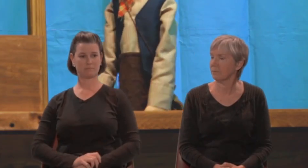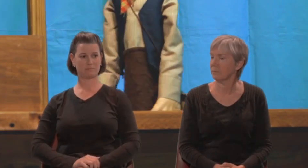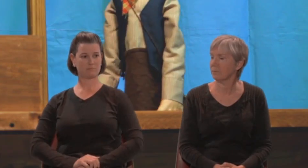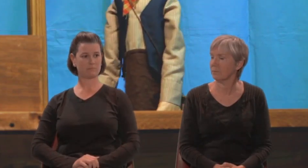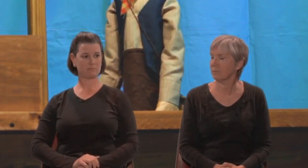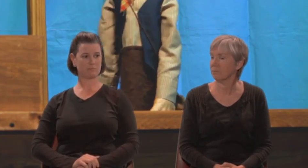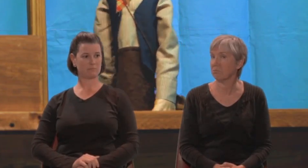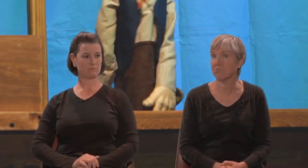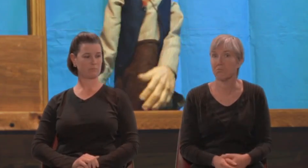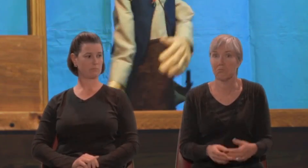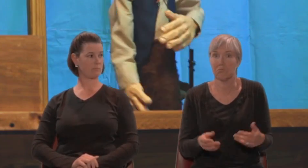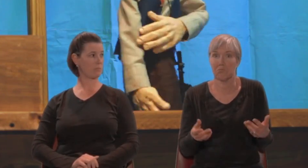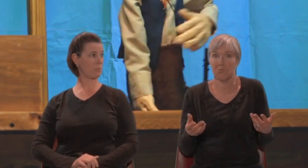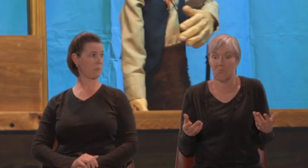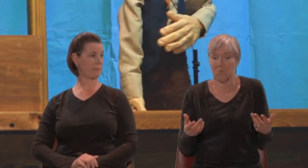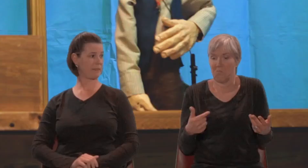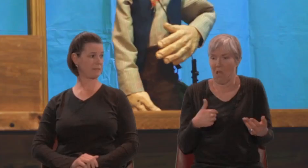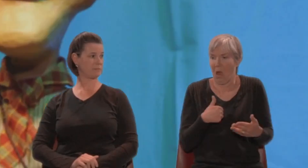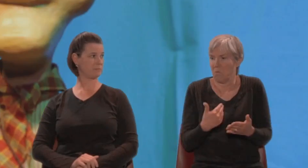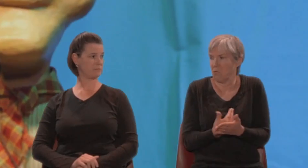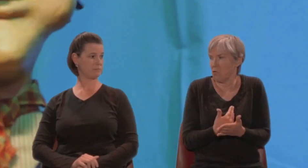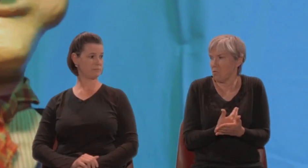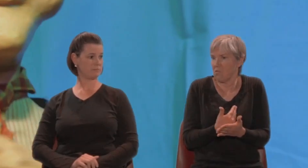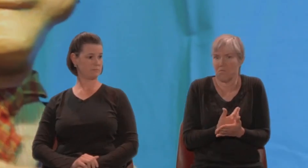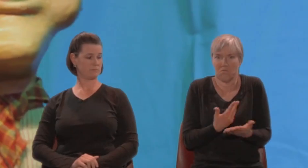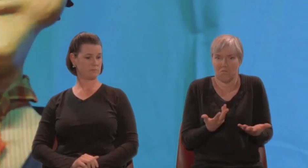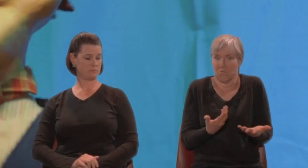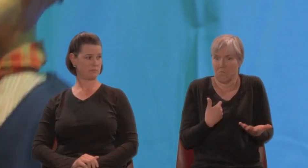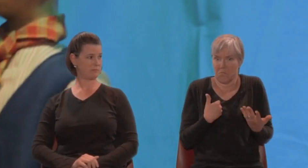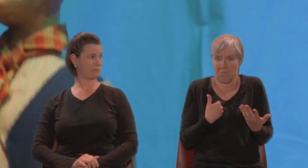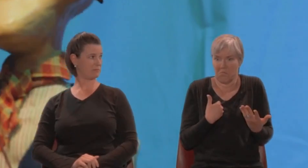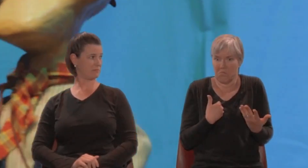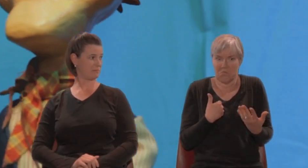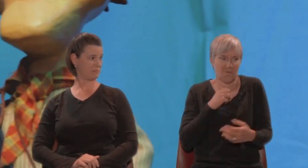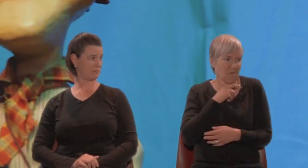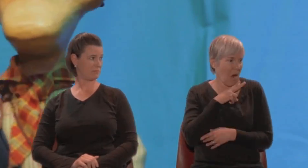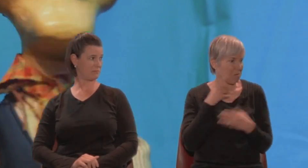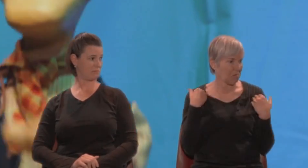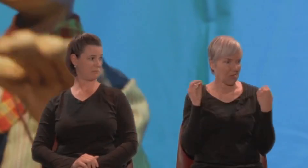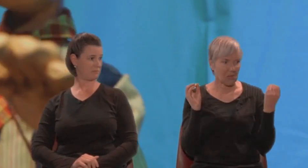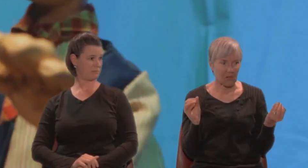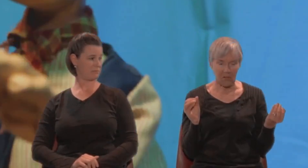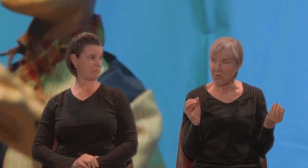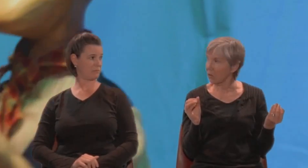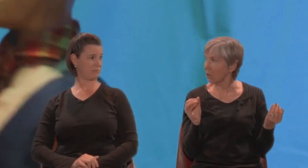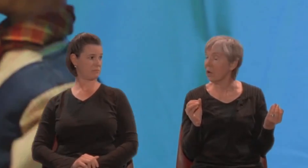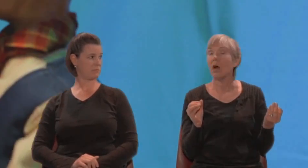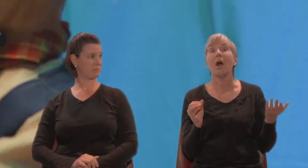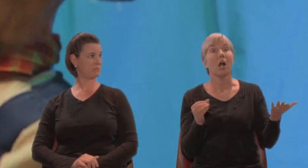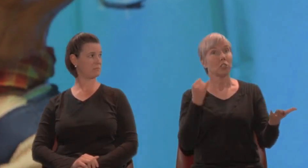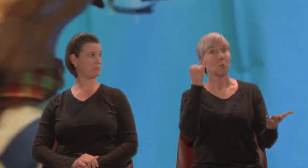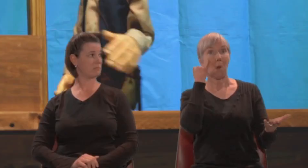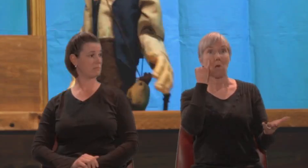Well, I'm only a stranger here, and I ain't got no frog. But if I had a frog,